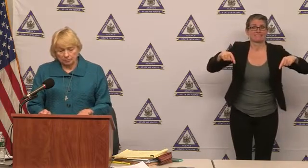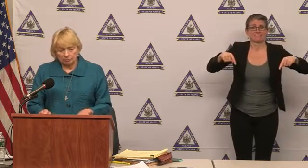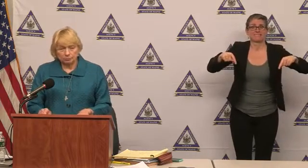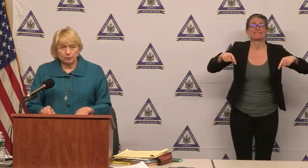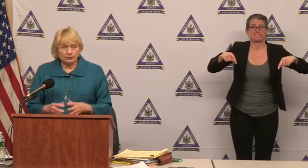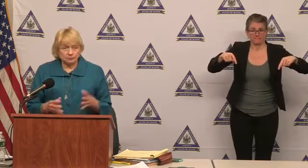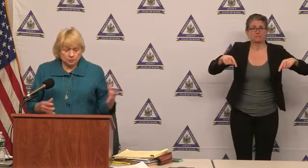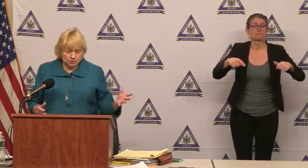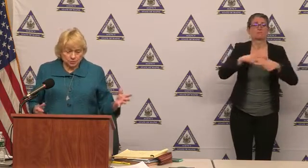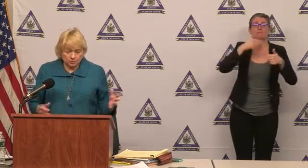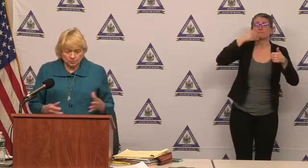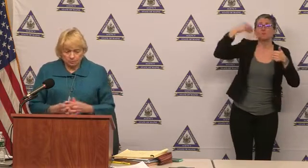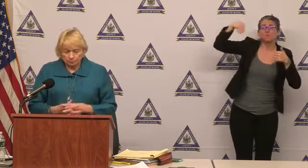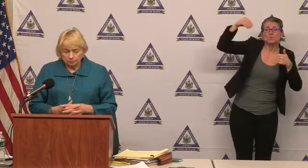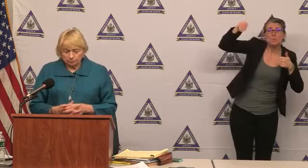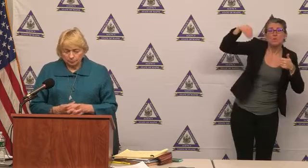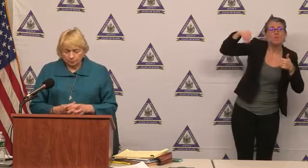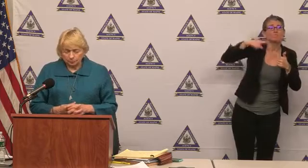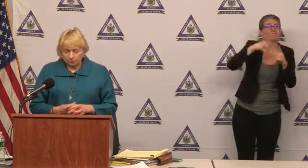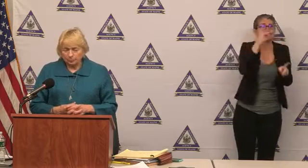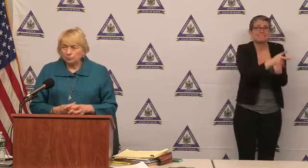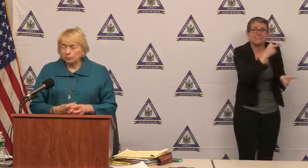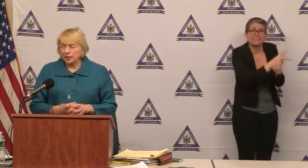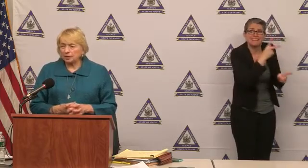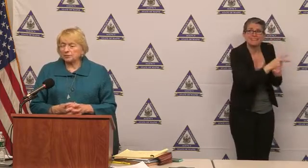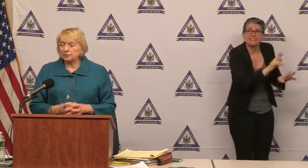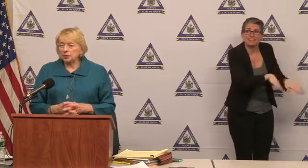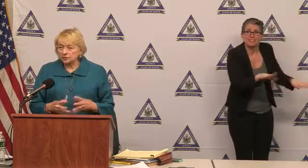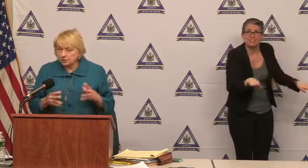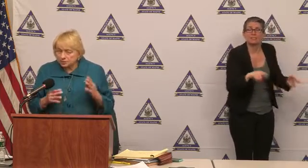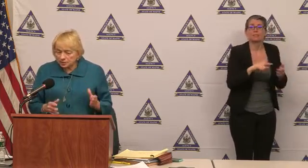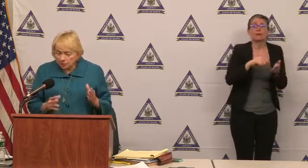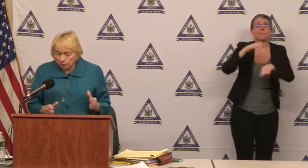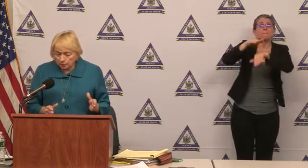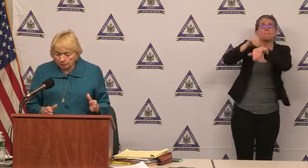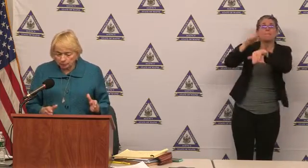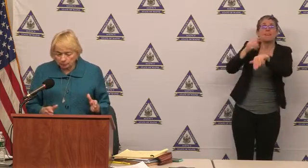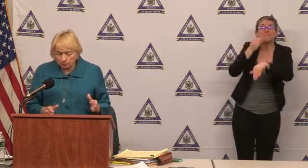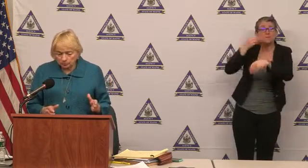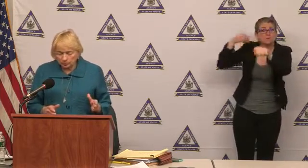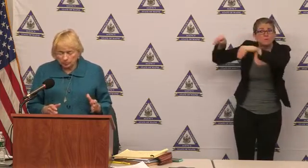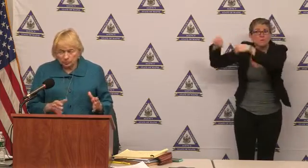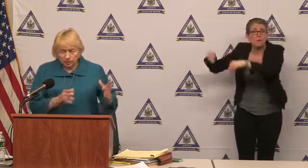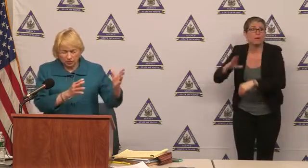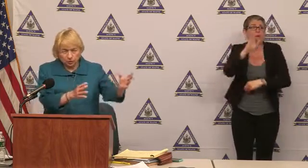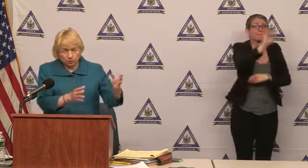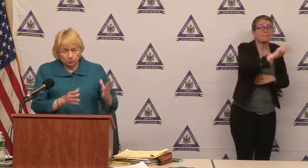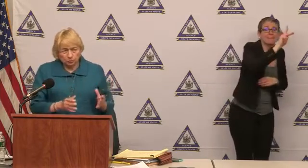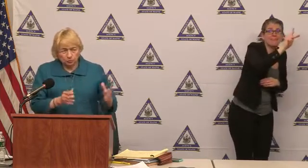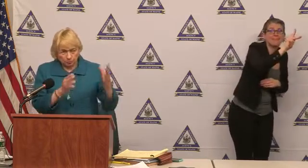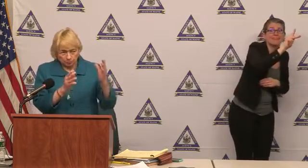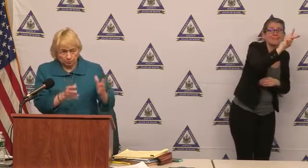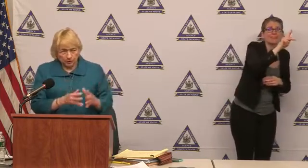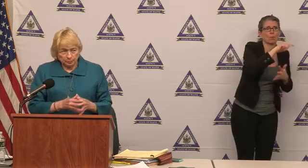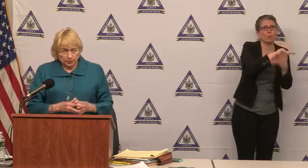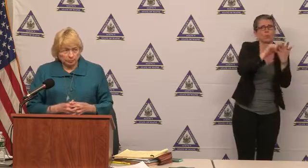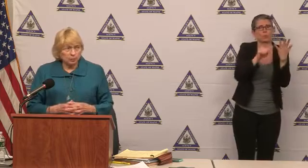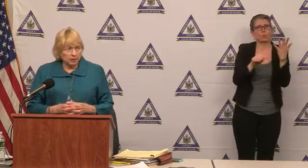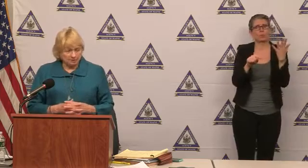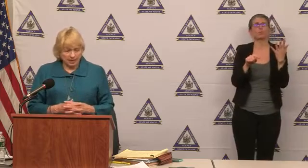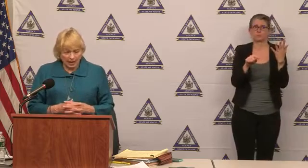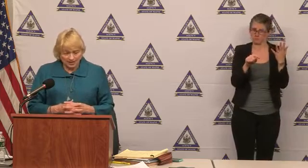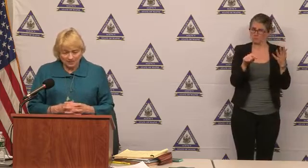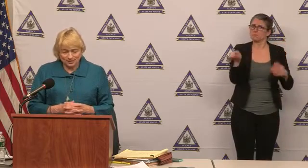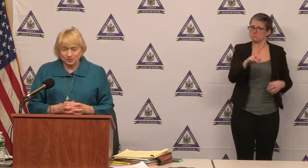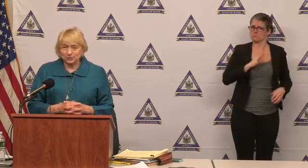daycares, pet food stores, banks may still stay open, and you, Maine people, will